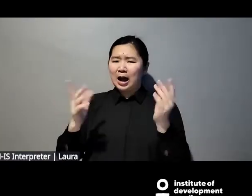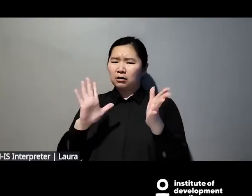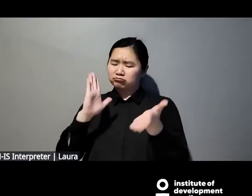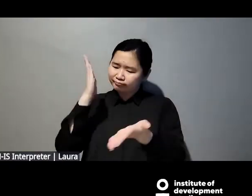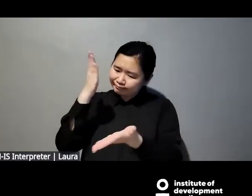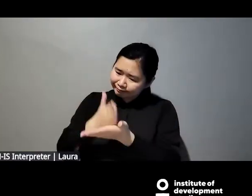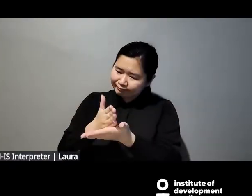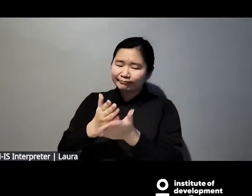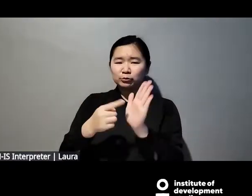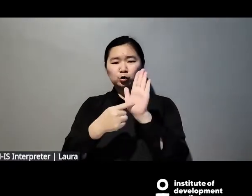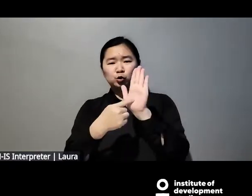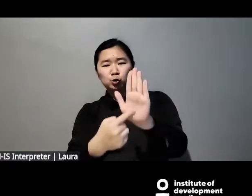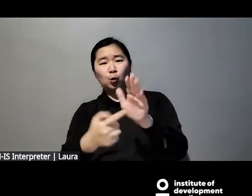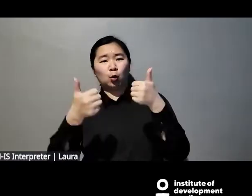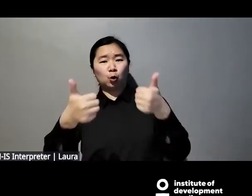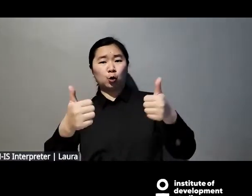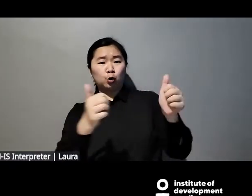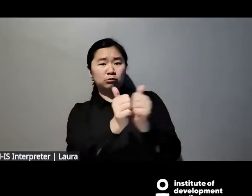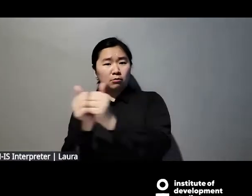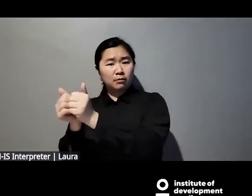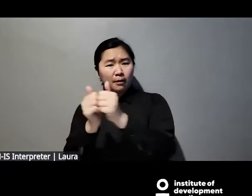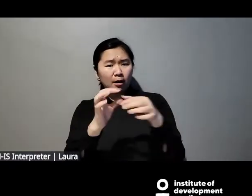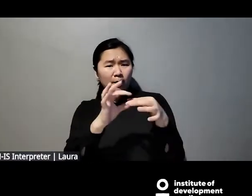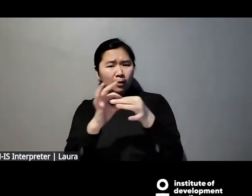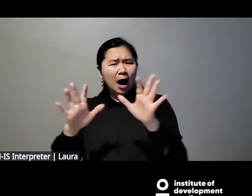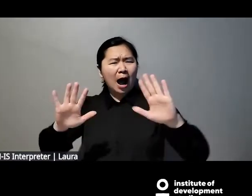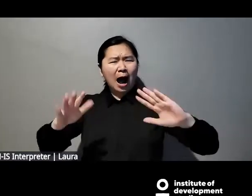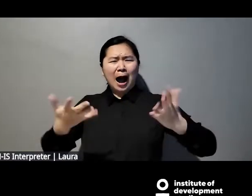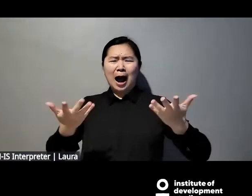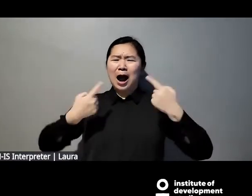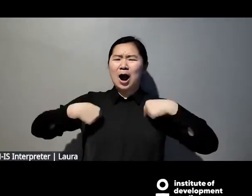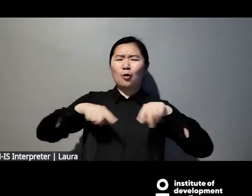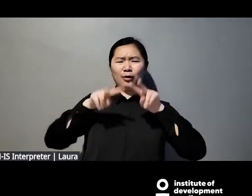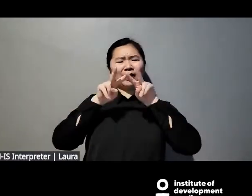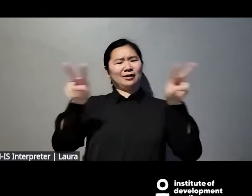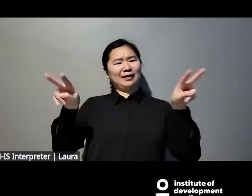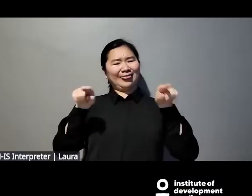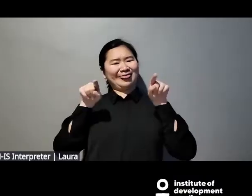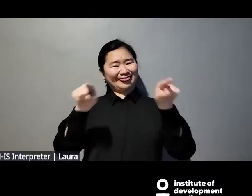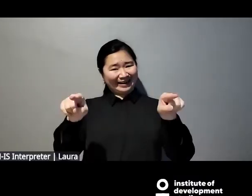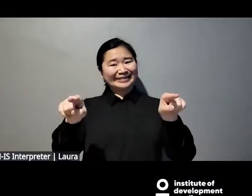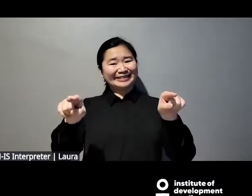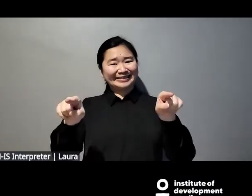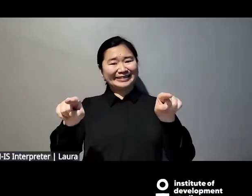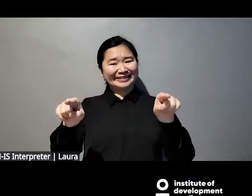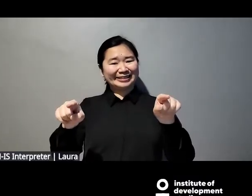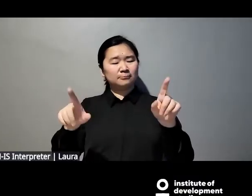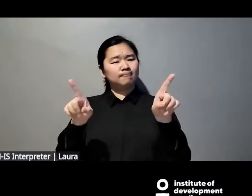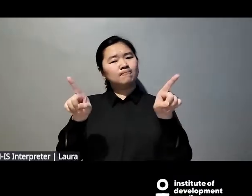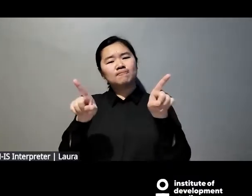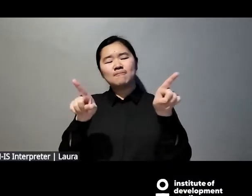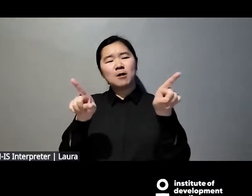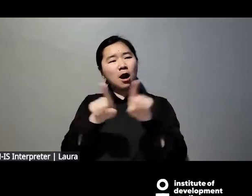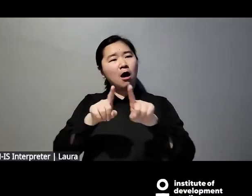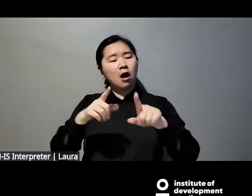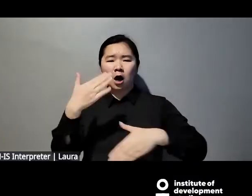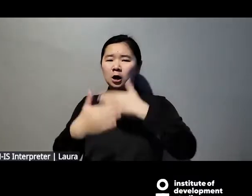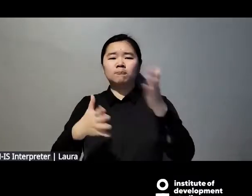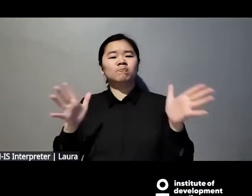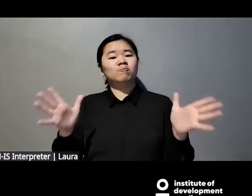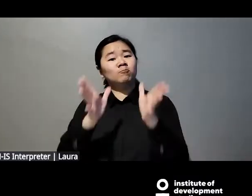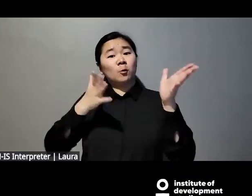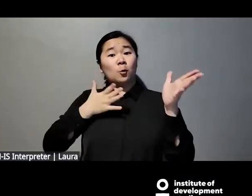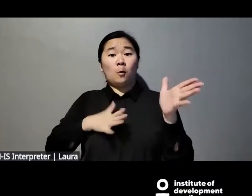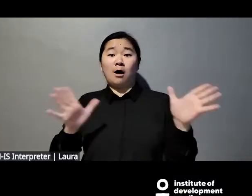have ZAFOD, the Zambia Federation of Organizations for Persons with Disabilities, which is a private